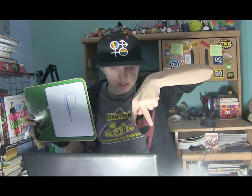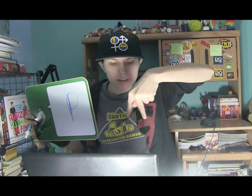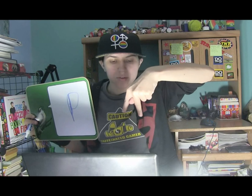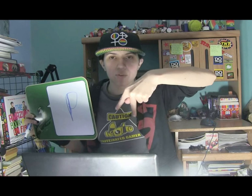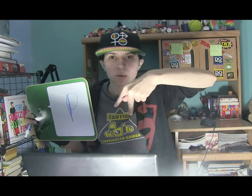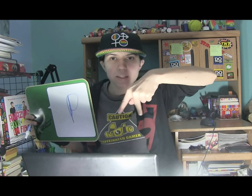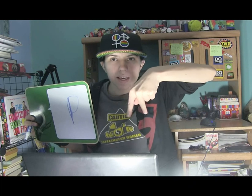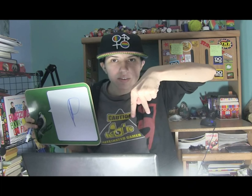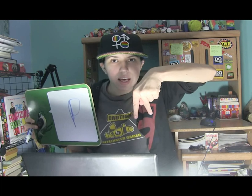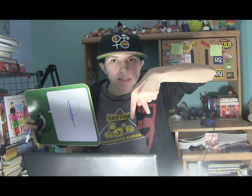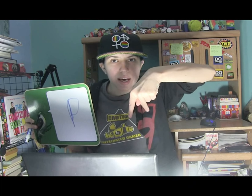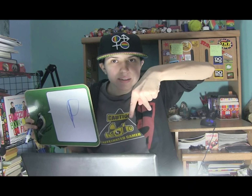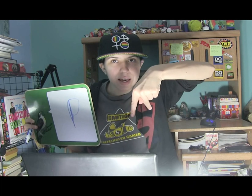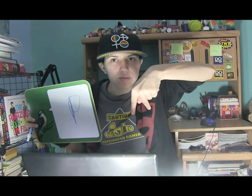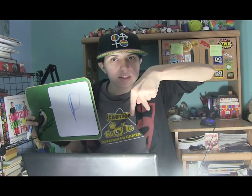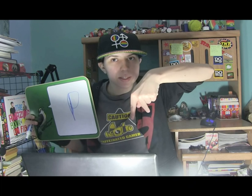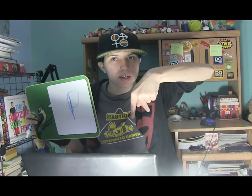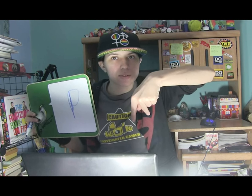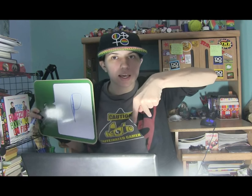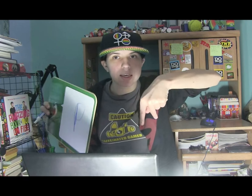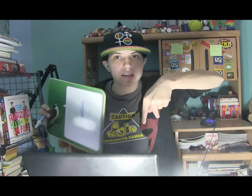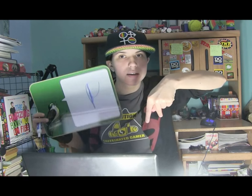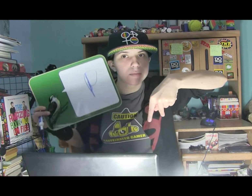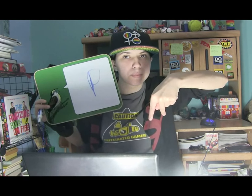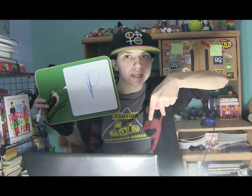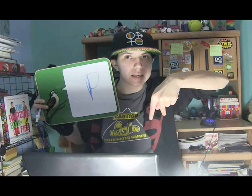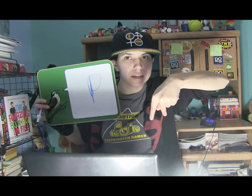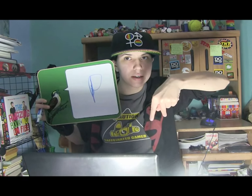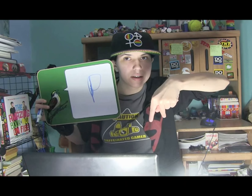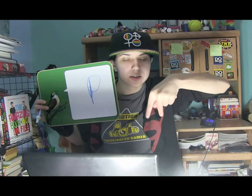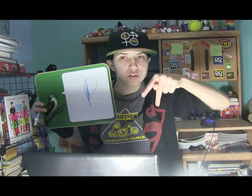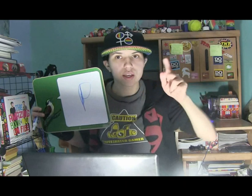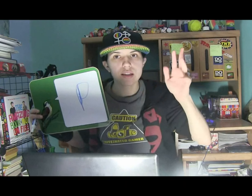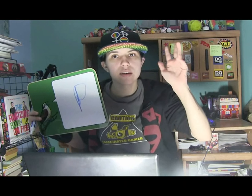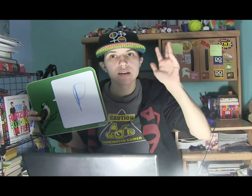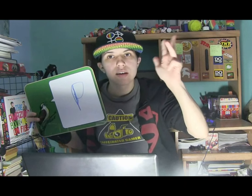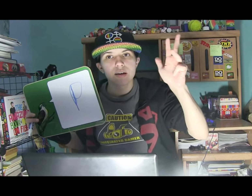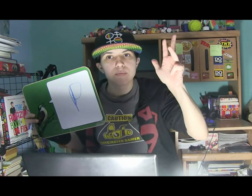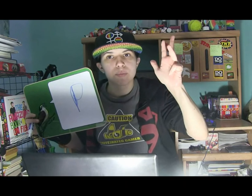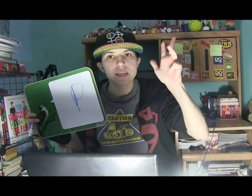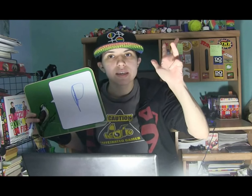You flip it down, and that is how this becomes a P. So again, pinky,